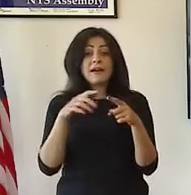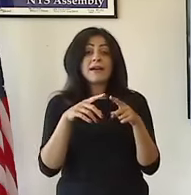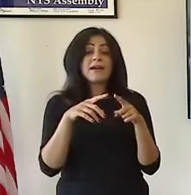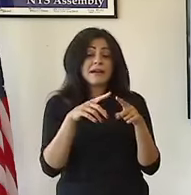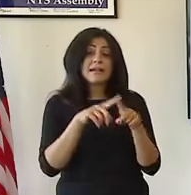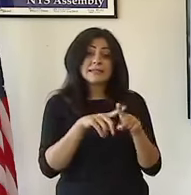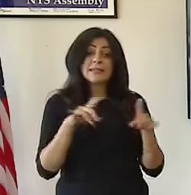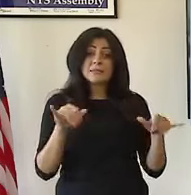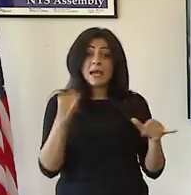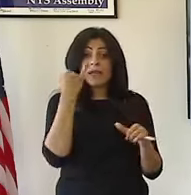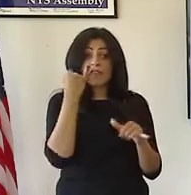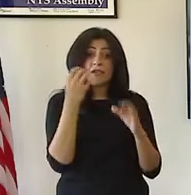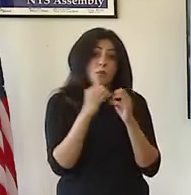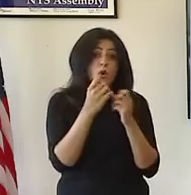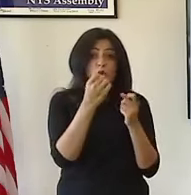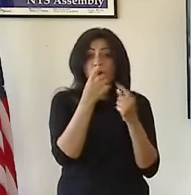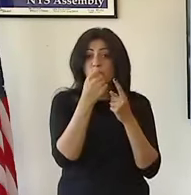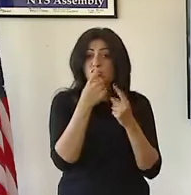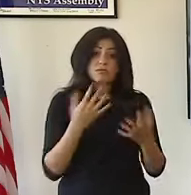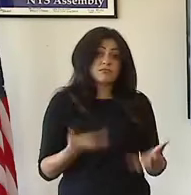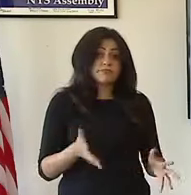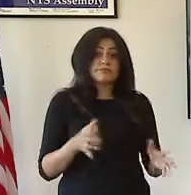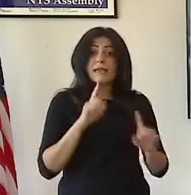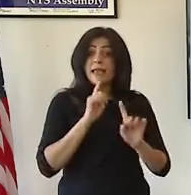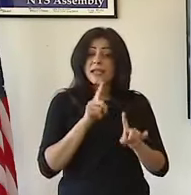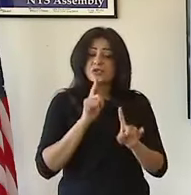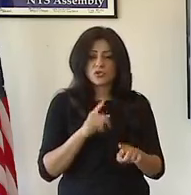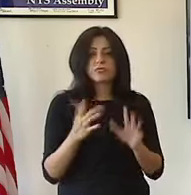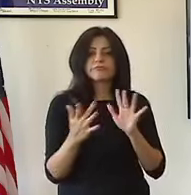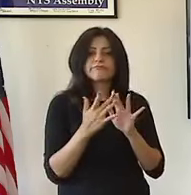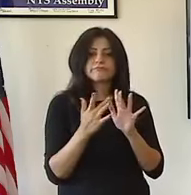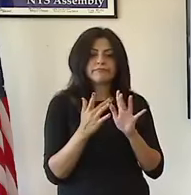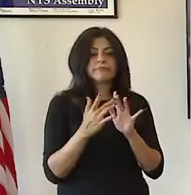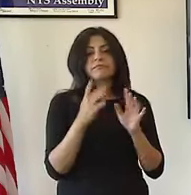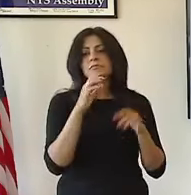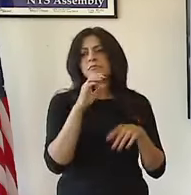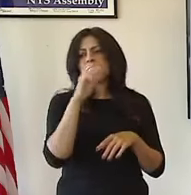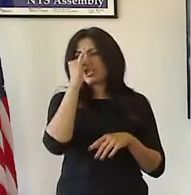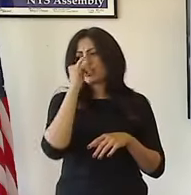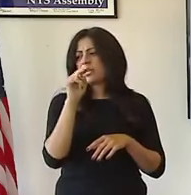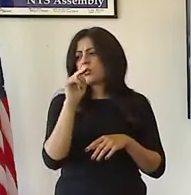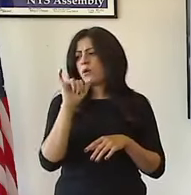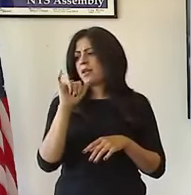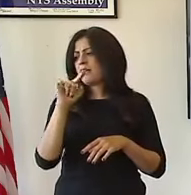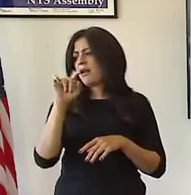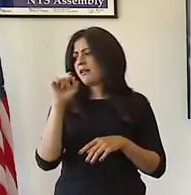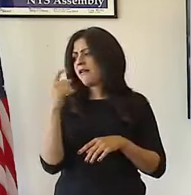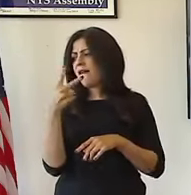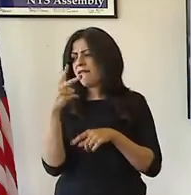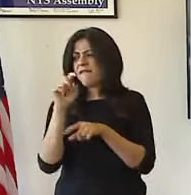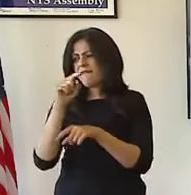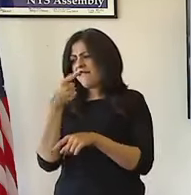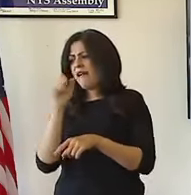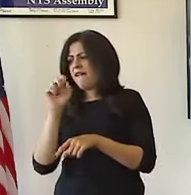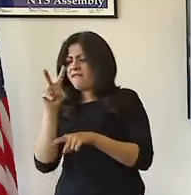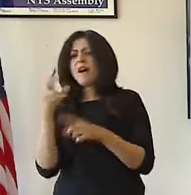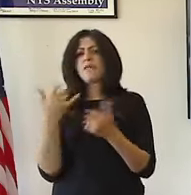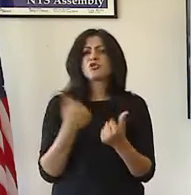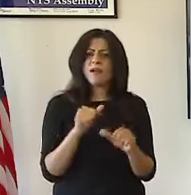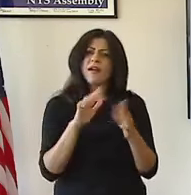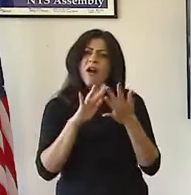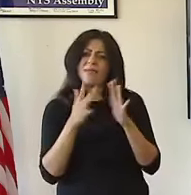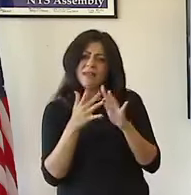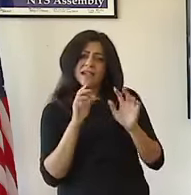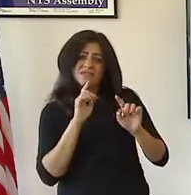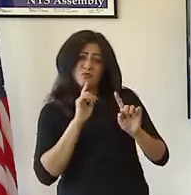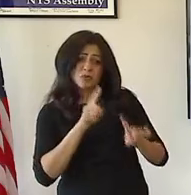have questions we didn't get to today, reach out to us through duchessny.gov. I will say that I'm trying my best online to respond to